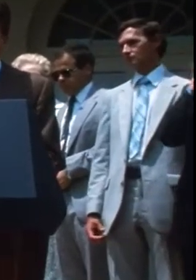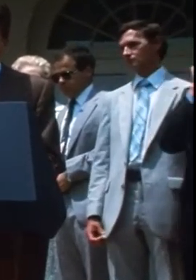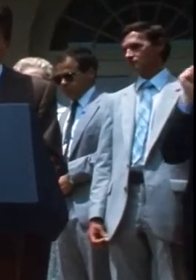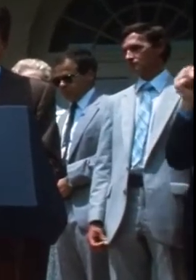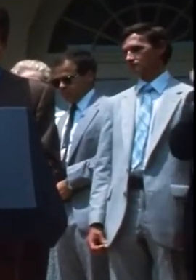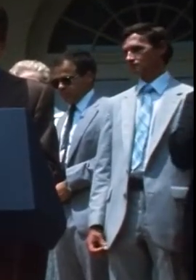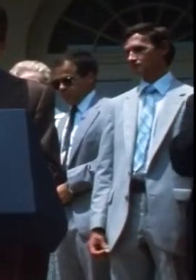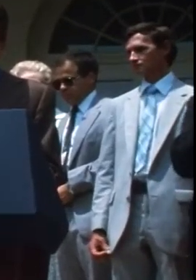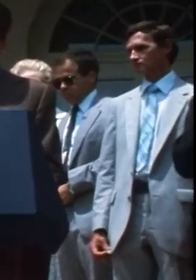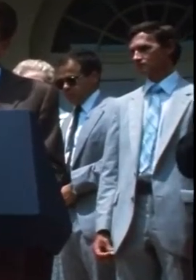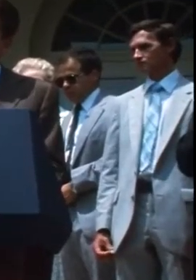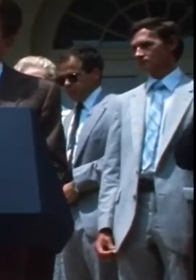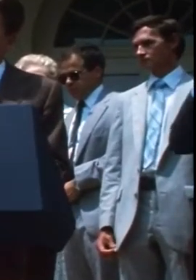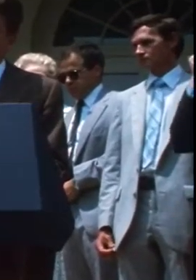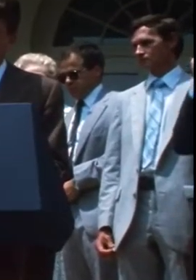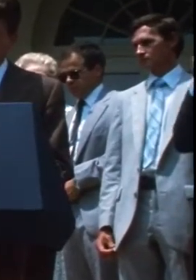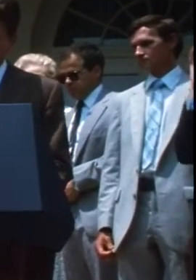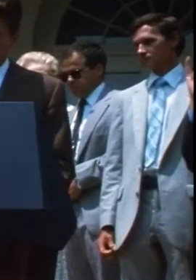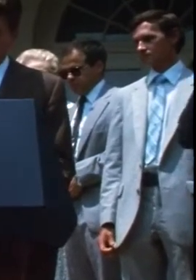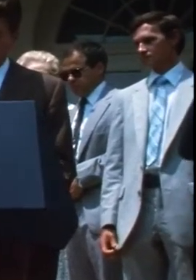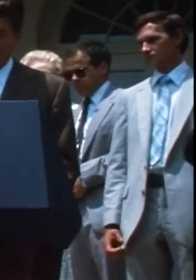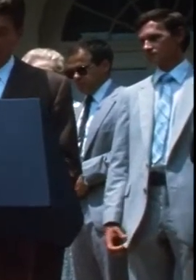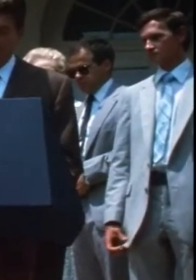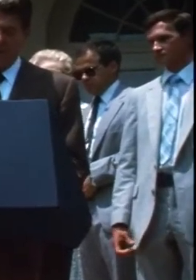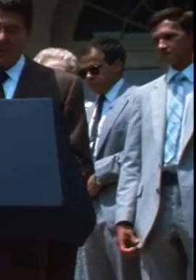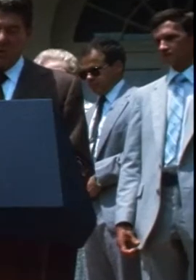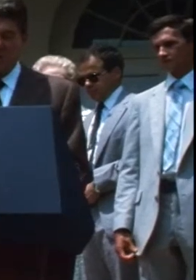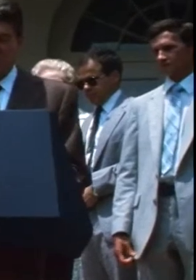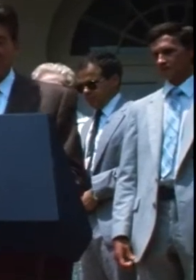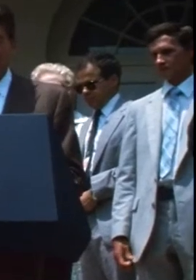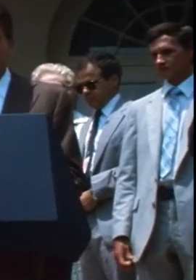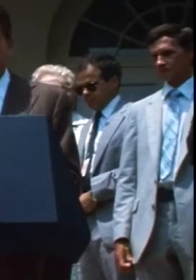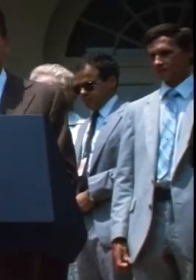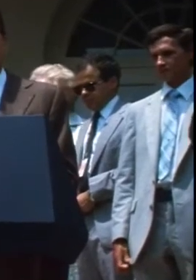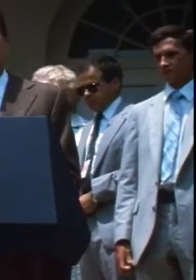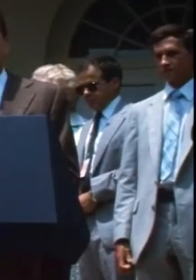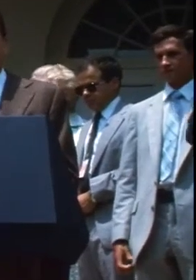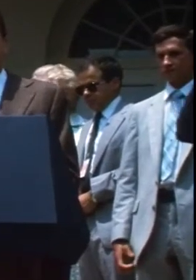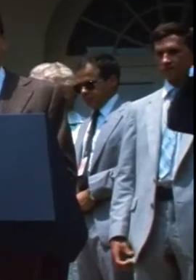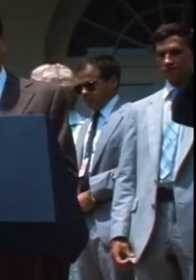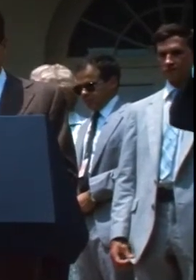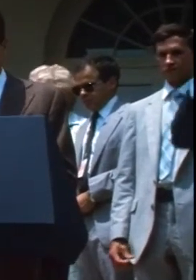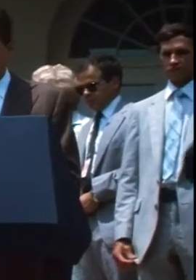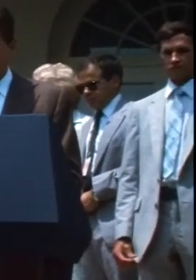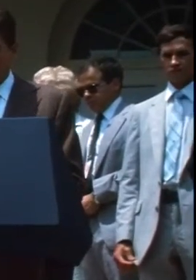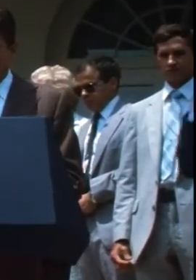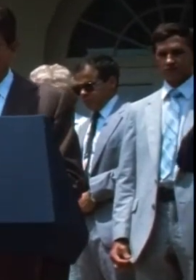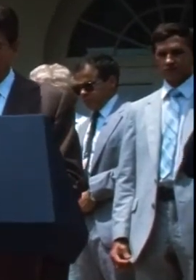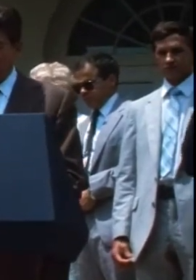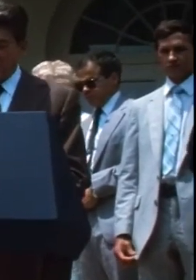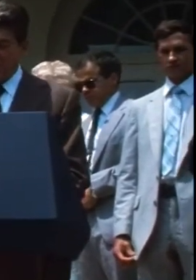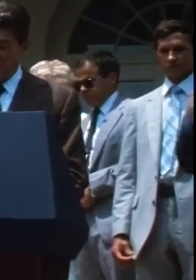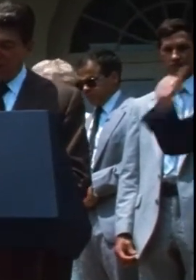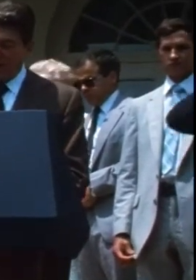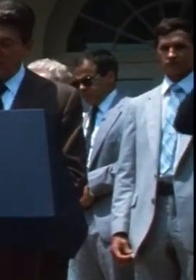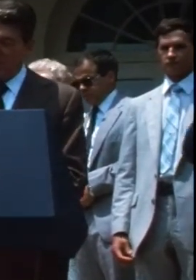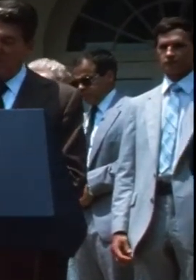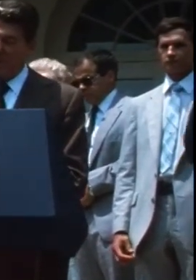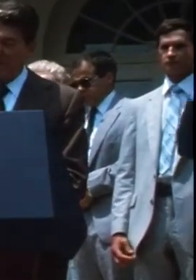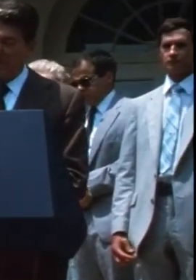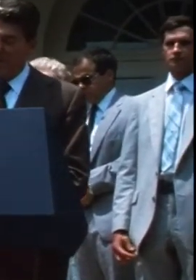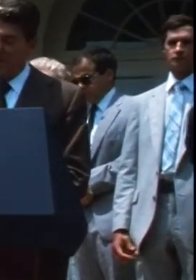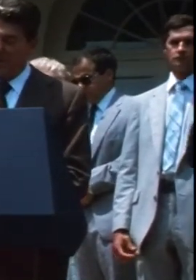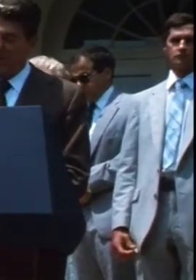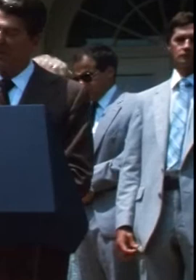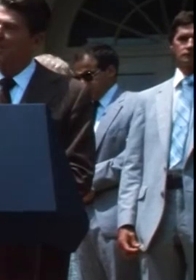together. Nancy and I followed your progress, and when you reached the top, we with the rest of America shared your joy and